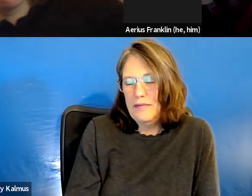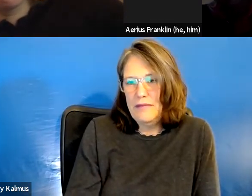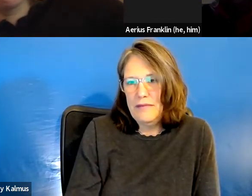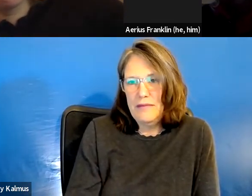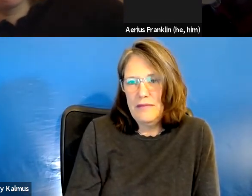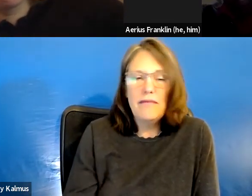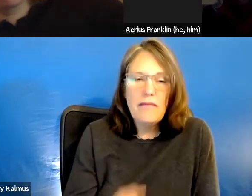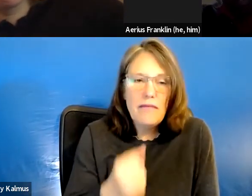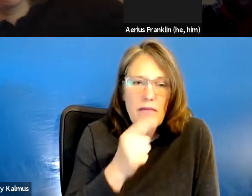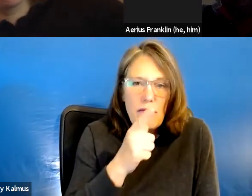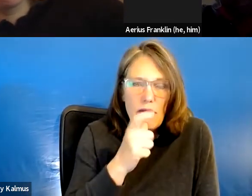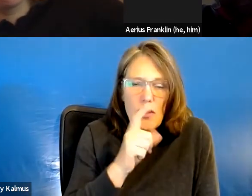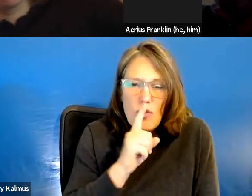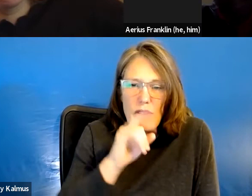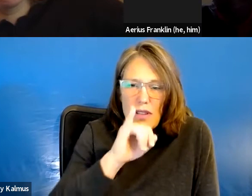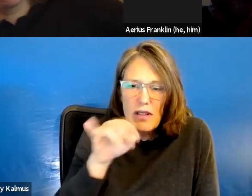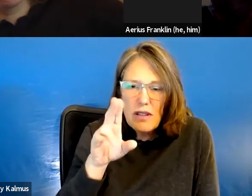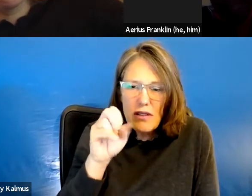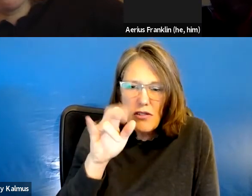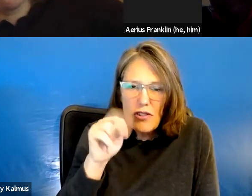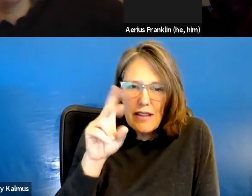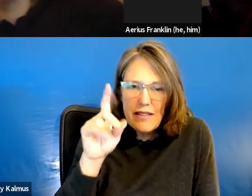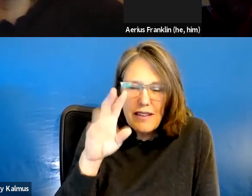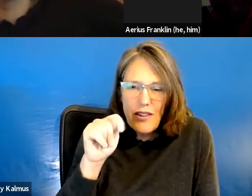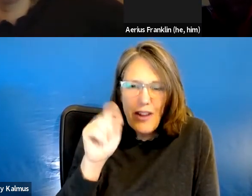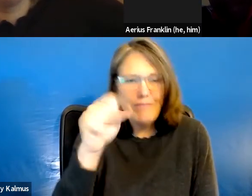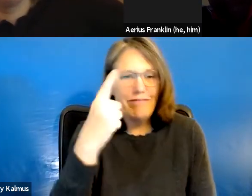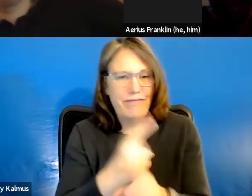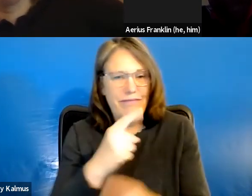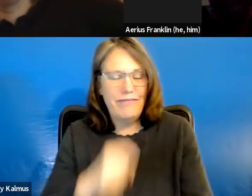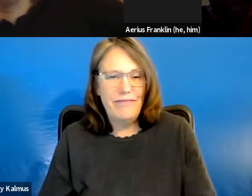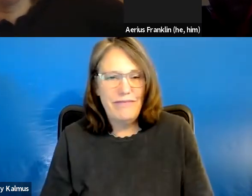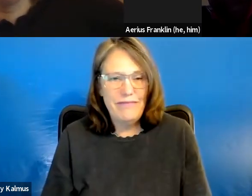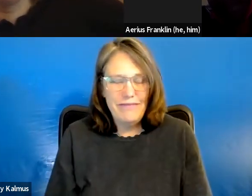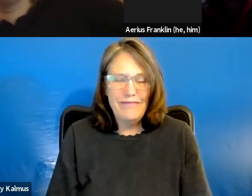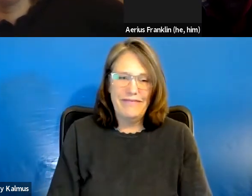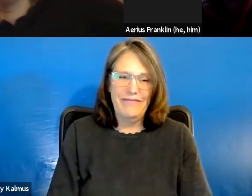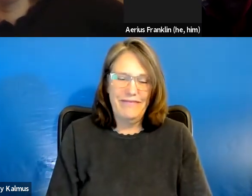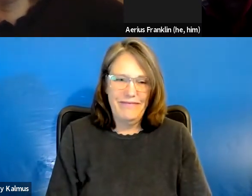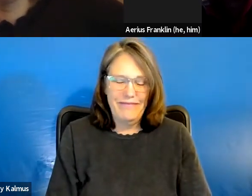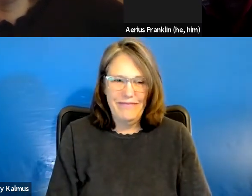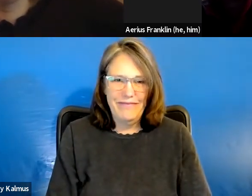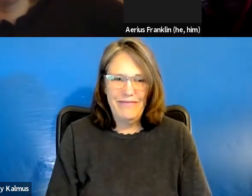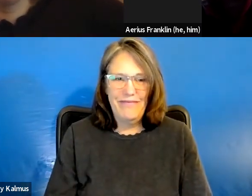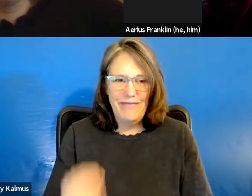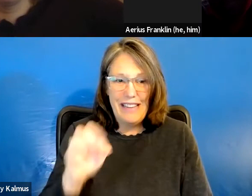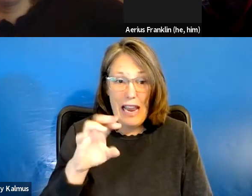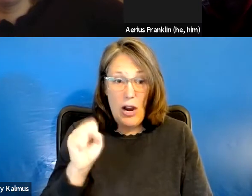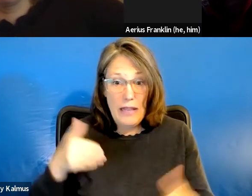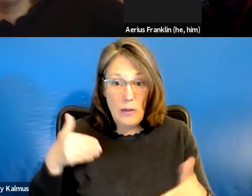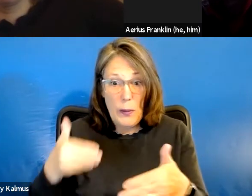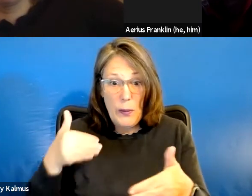Who is Justin Dart? You got it. All right, Arius is moving up now.